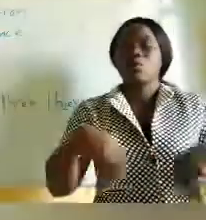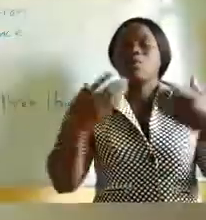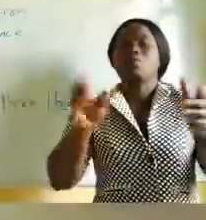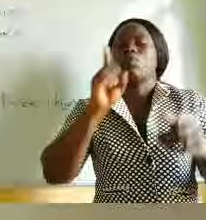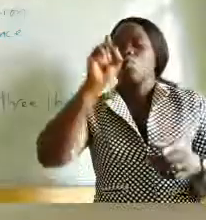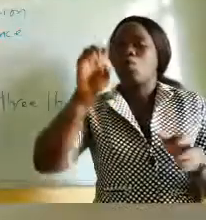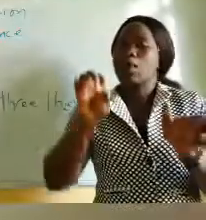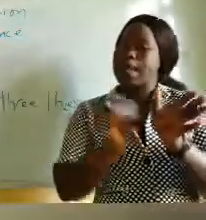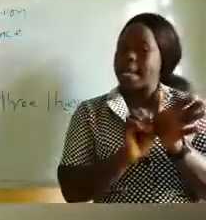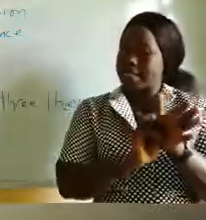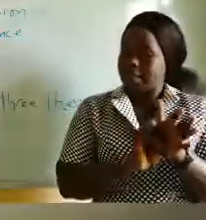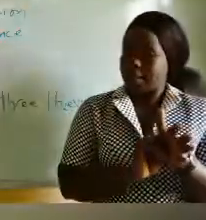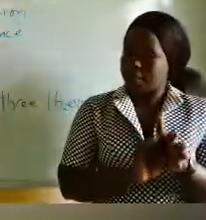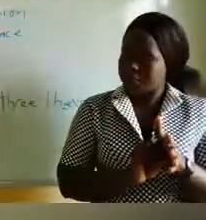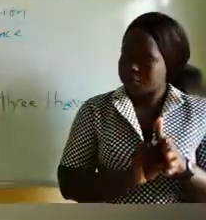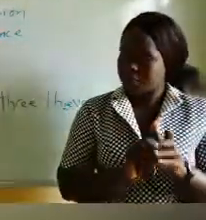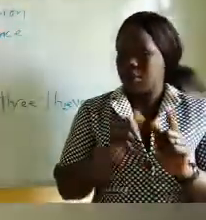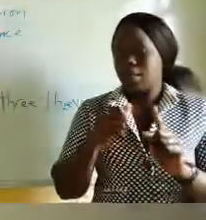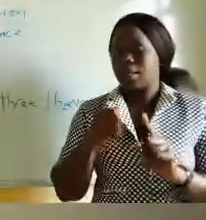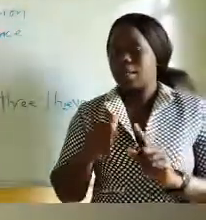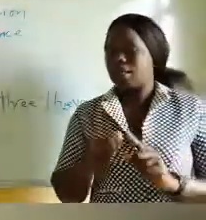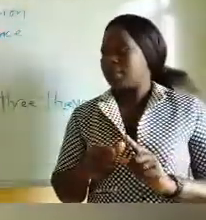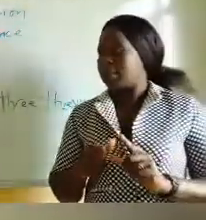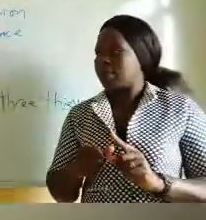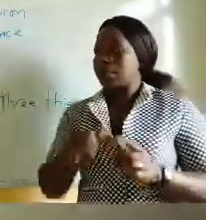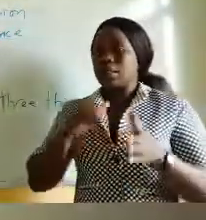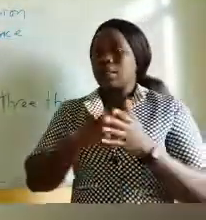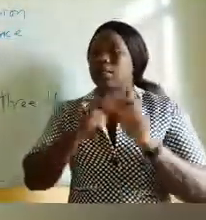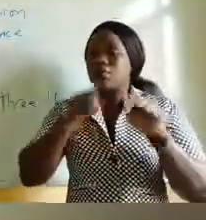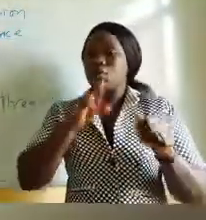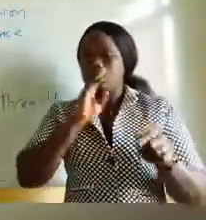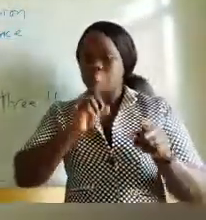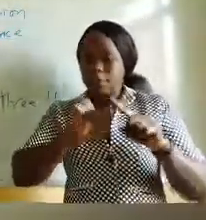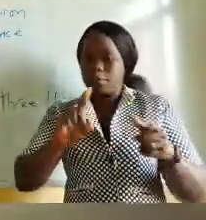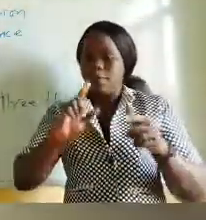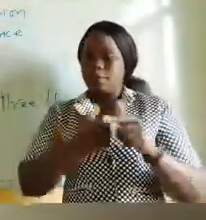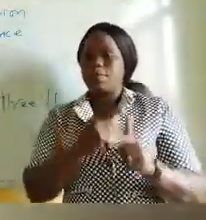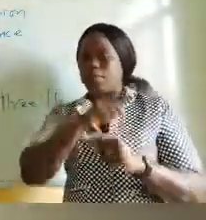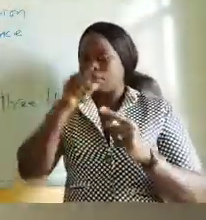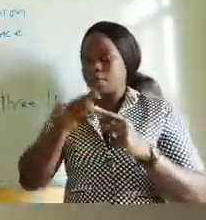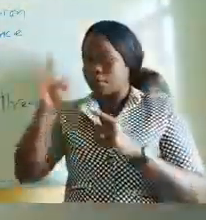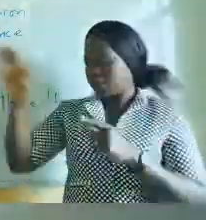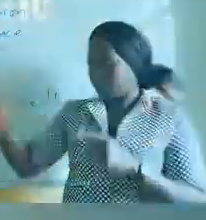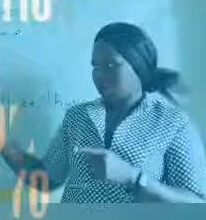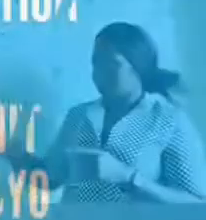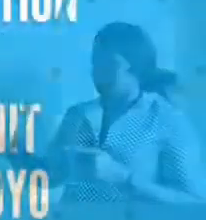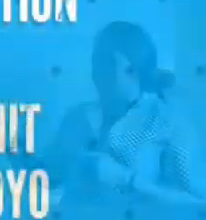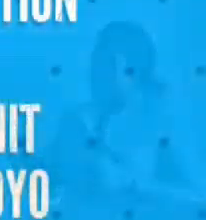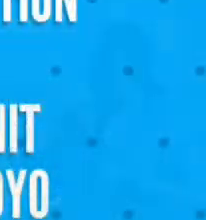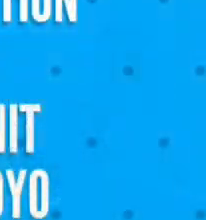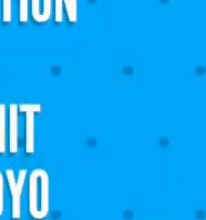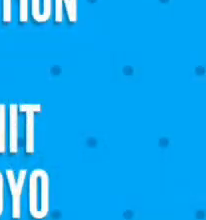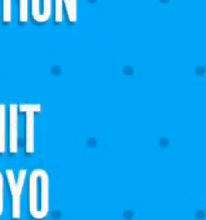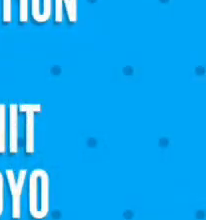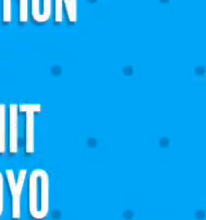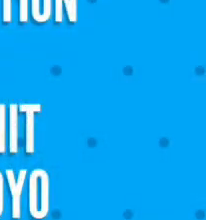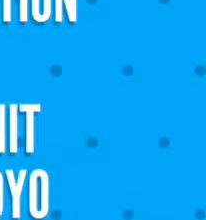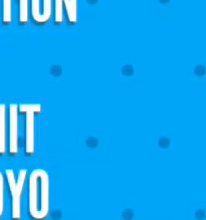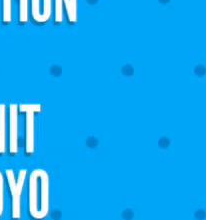example each. The figures of speech you're going to give me must be different from these ones. Do you understand?